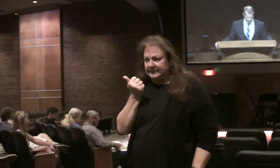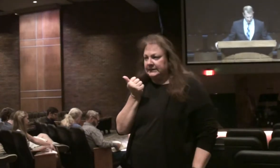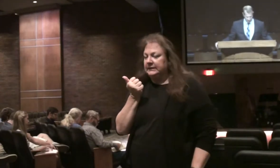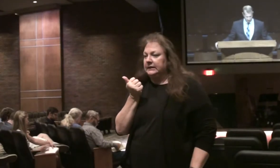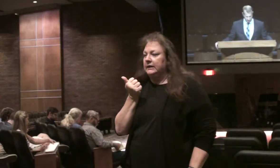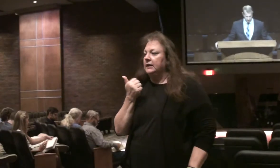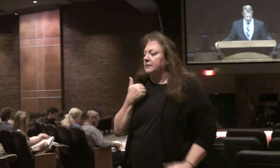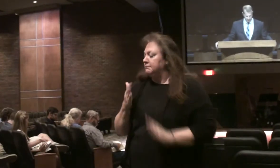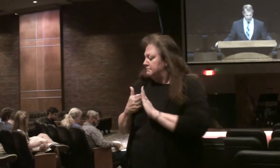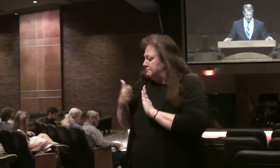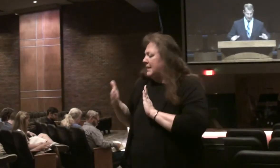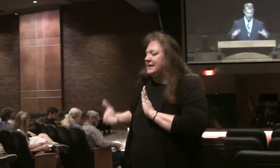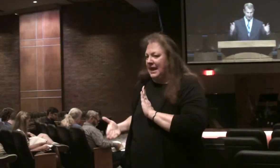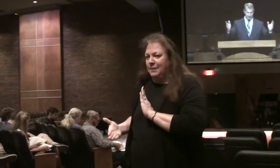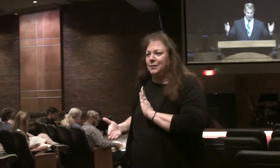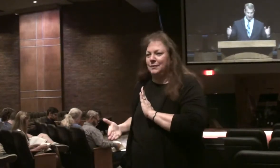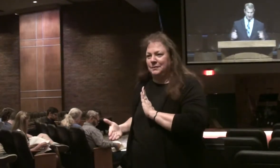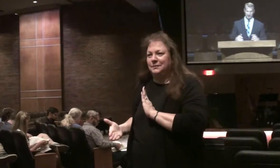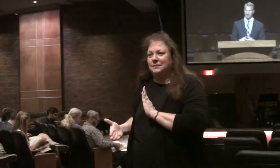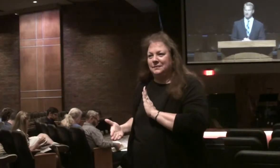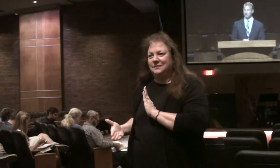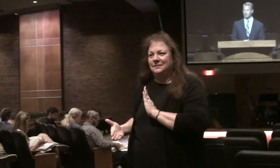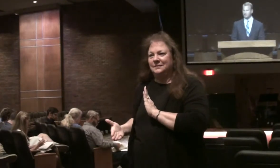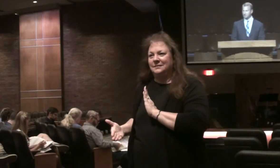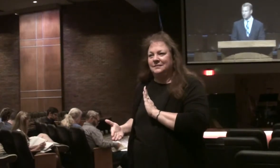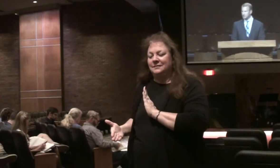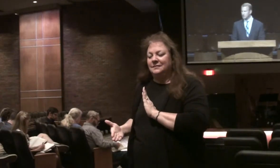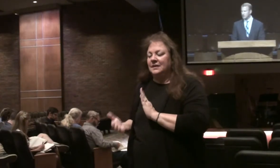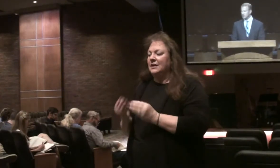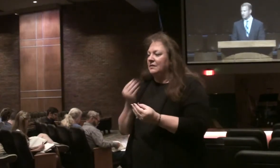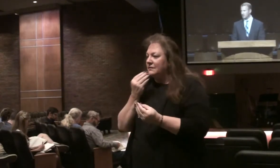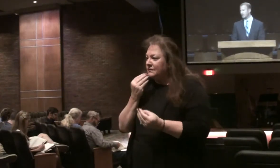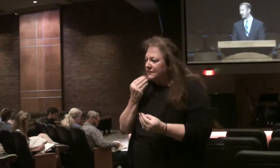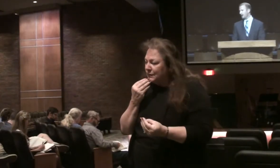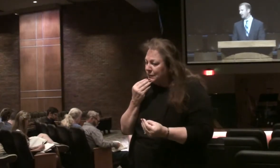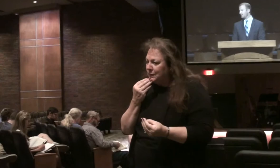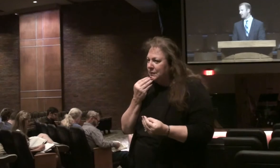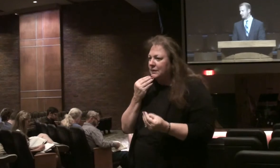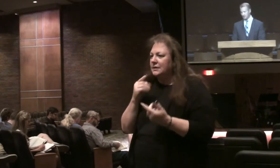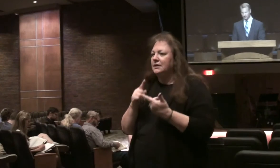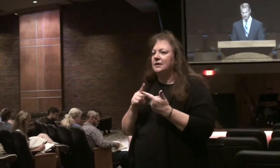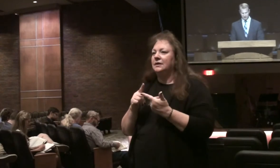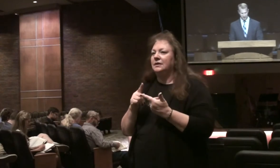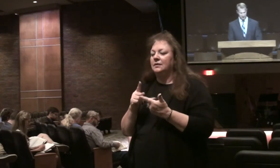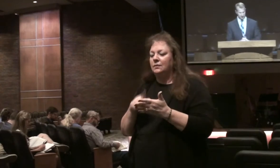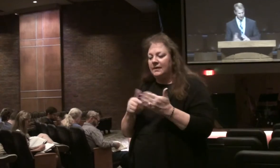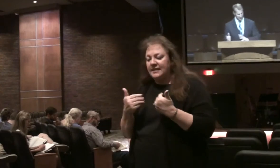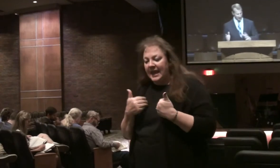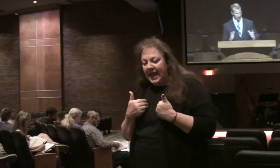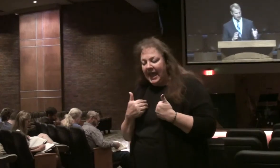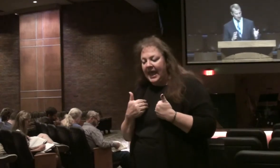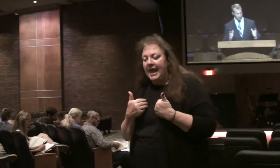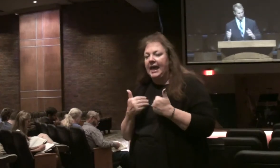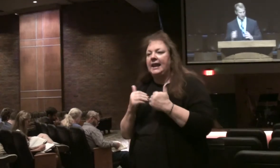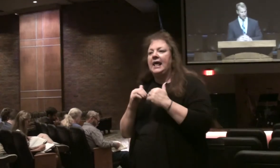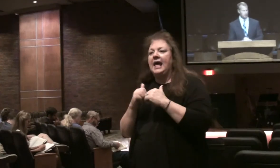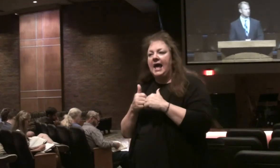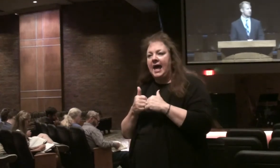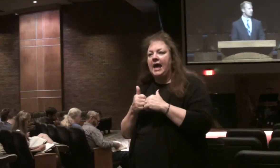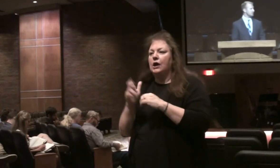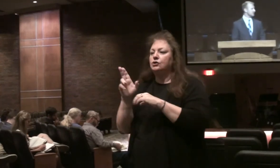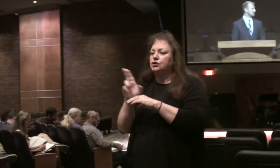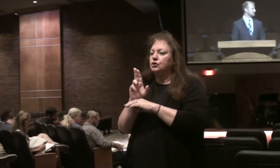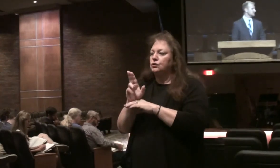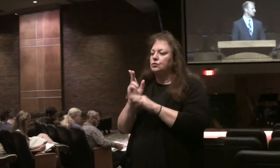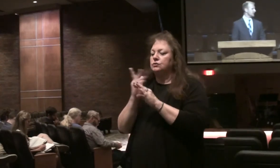of his neighbor. And he gives the specific example of food that they had in 1 Corinthians, how they were to use